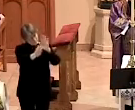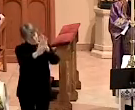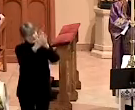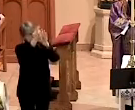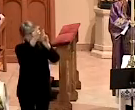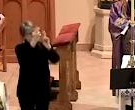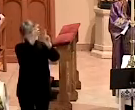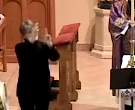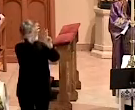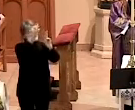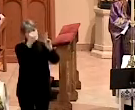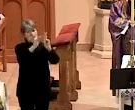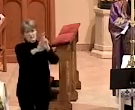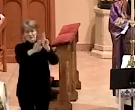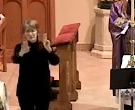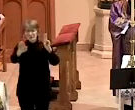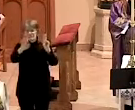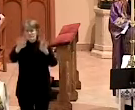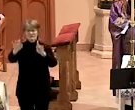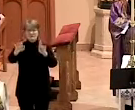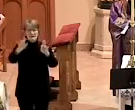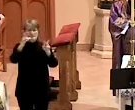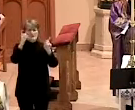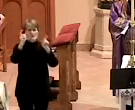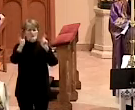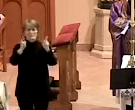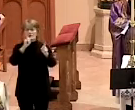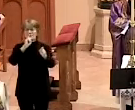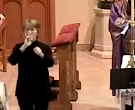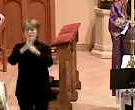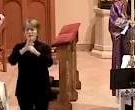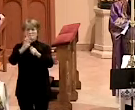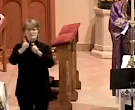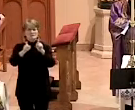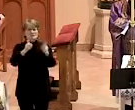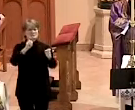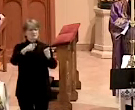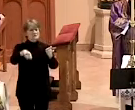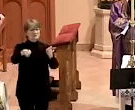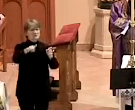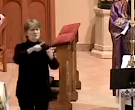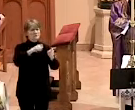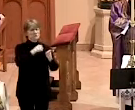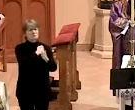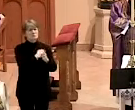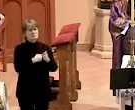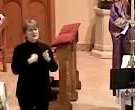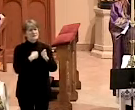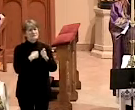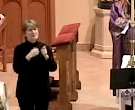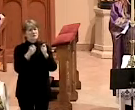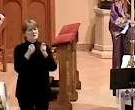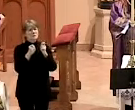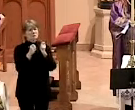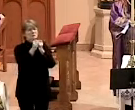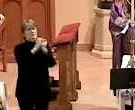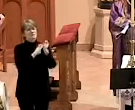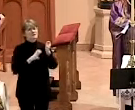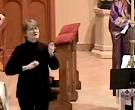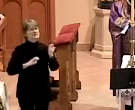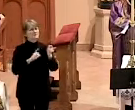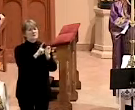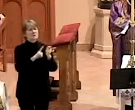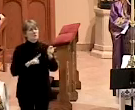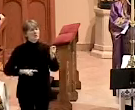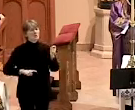mercy, may they merit the rewards you promise to those who do penance through Christ our